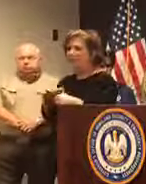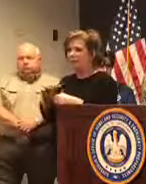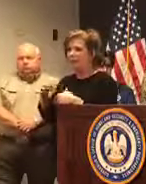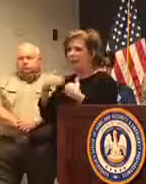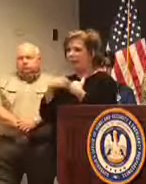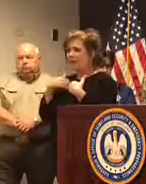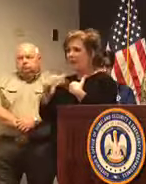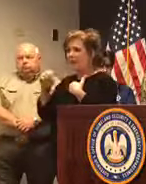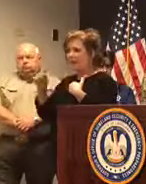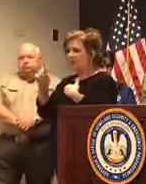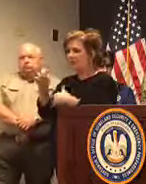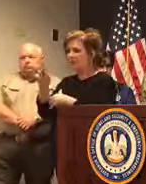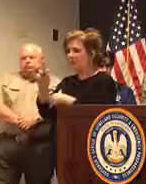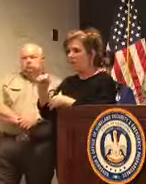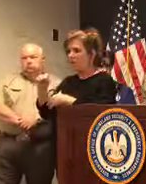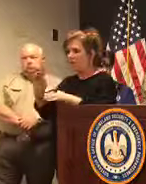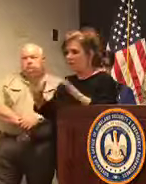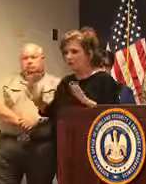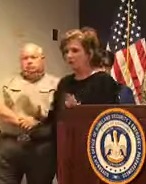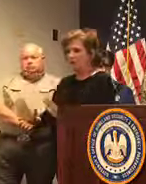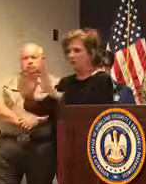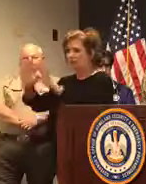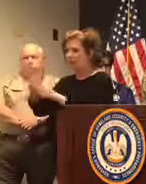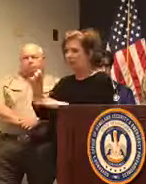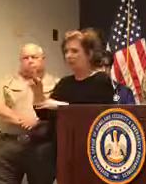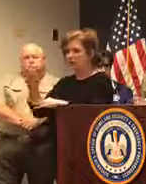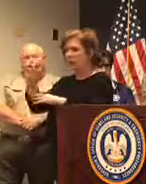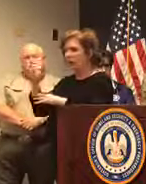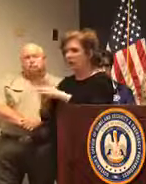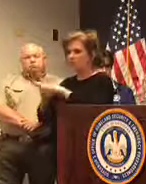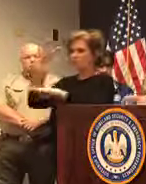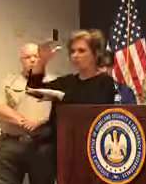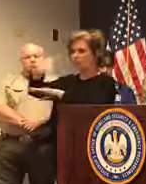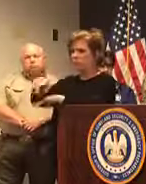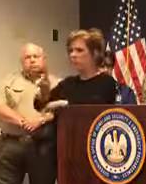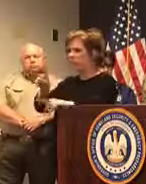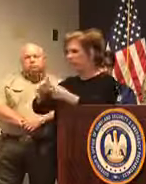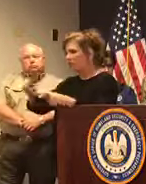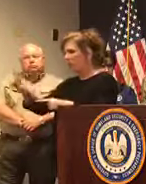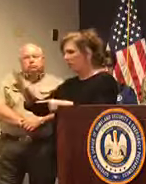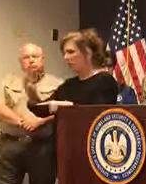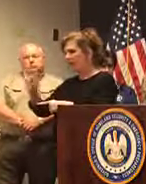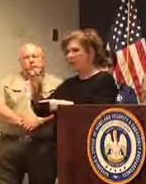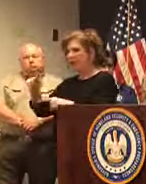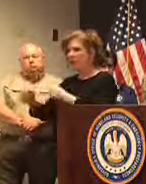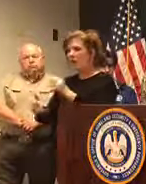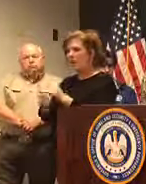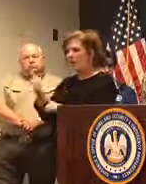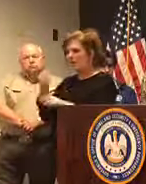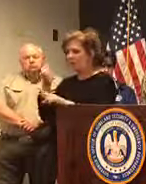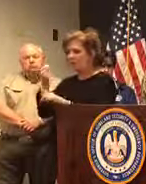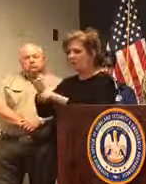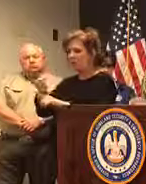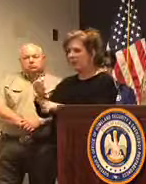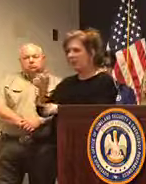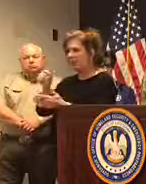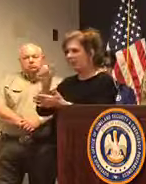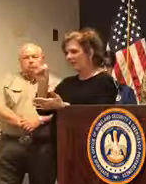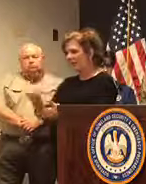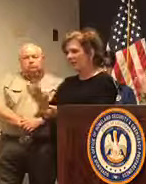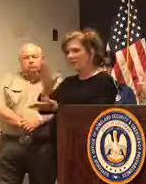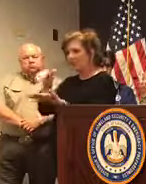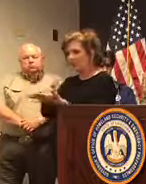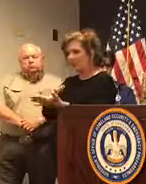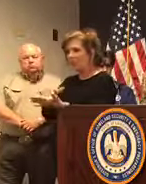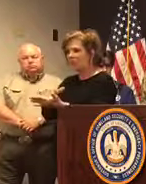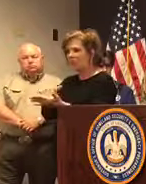that these models are showing. It's about 1 to 3 feet. Most heavily impacted areas will probably be in the south central portion of the state. But as these